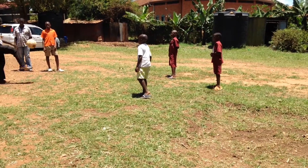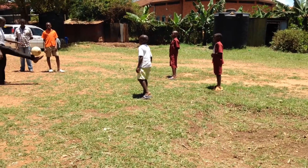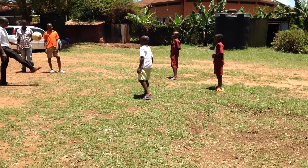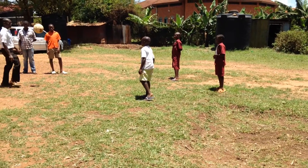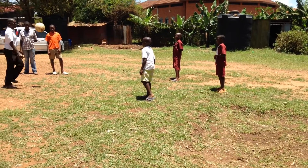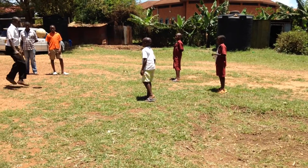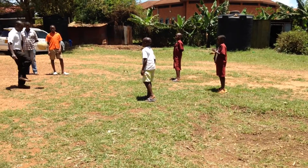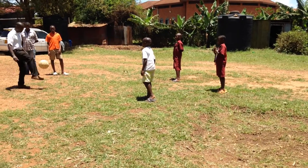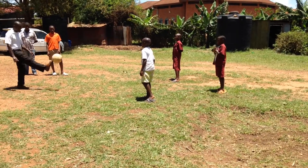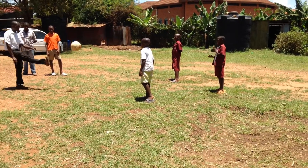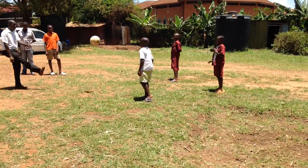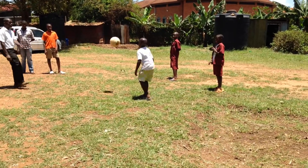That's it.